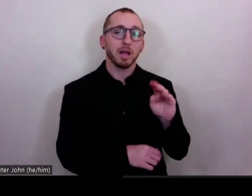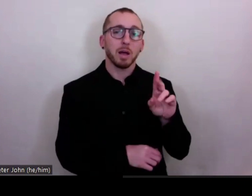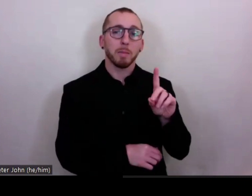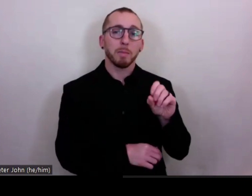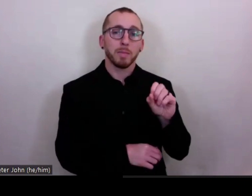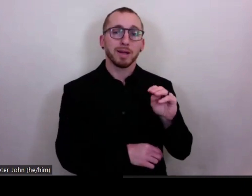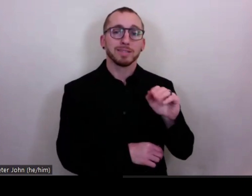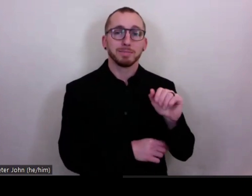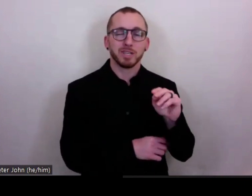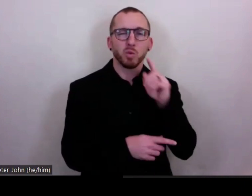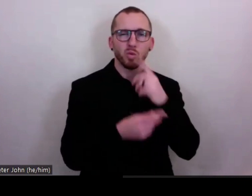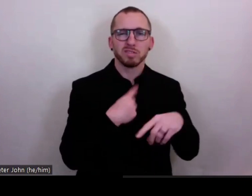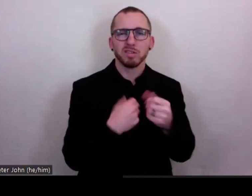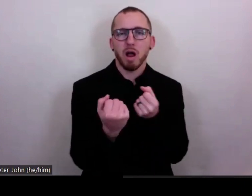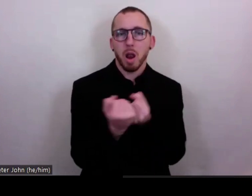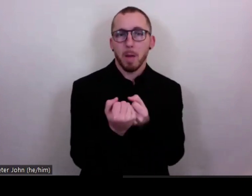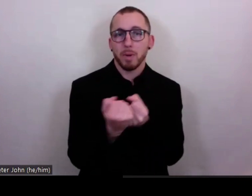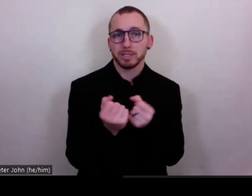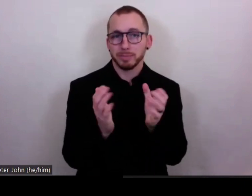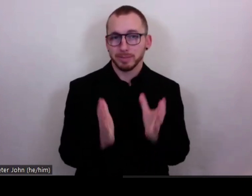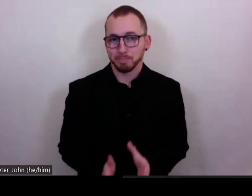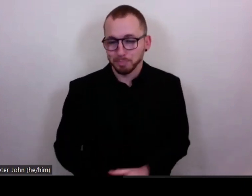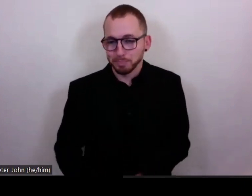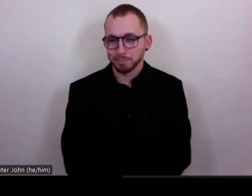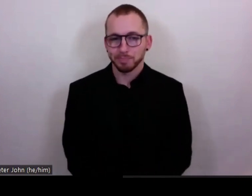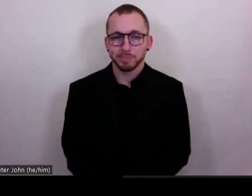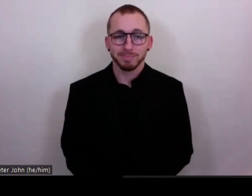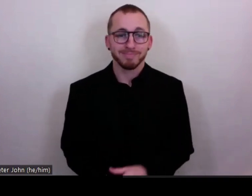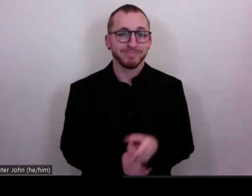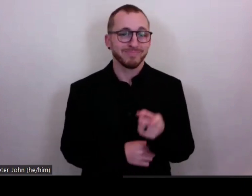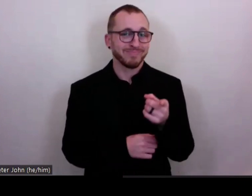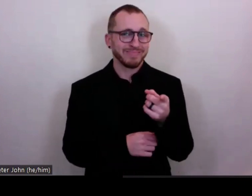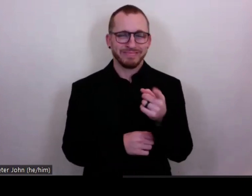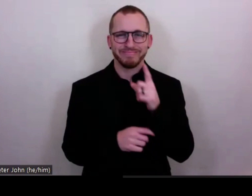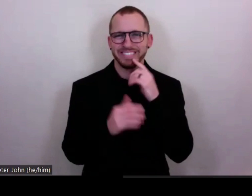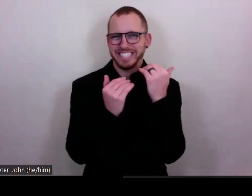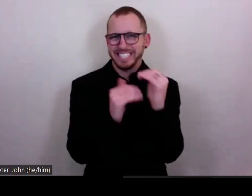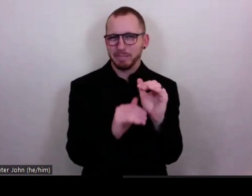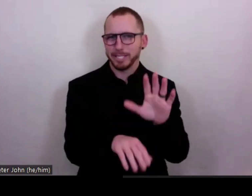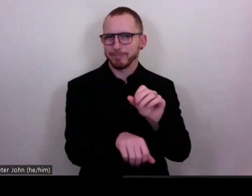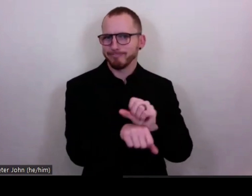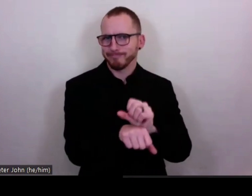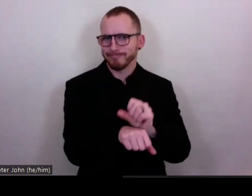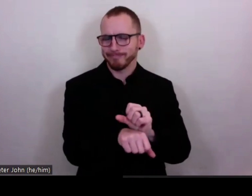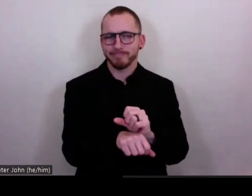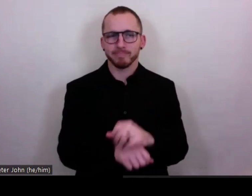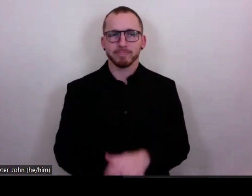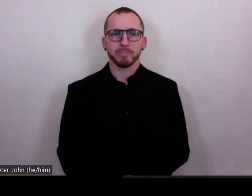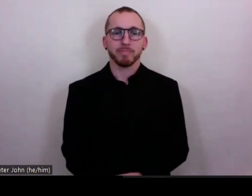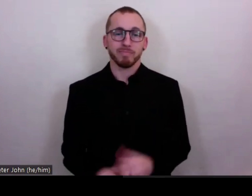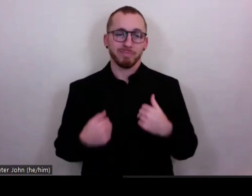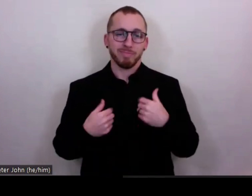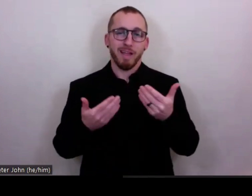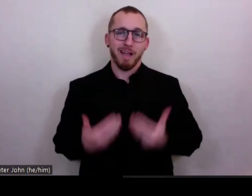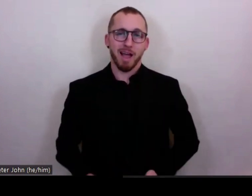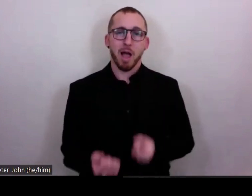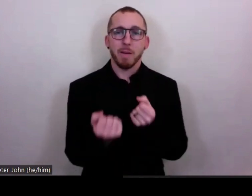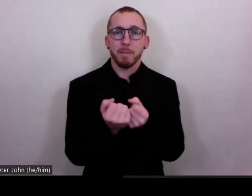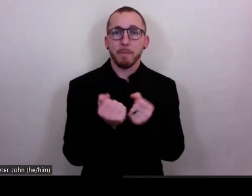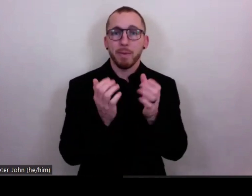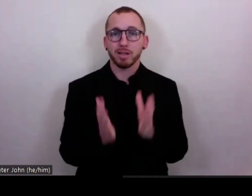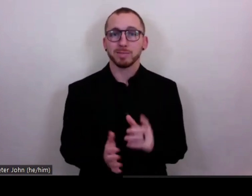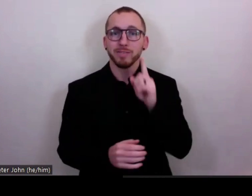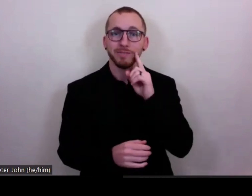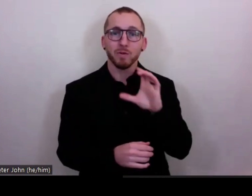have to limit what you can and cannot do. As mentioned, I'm the ombudsman for Kent, Caroline, and